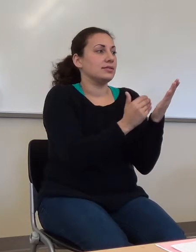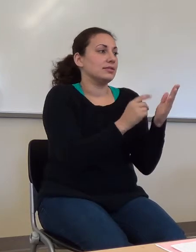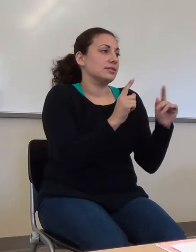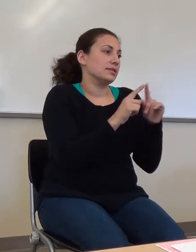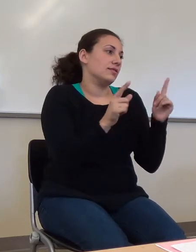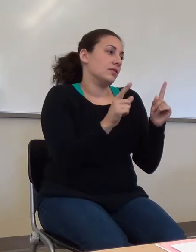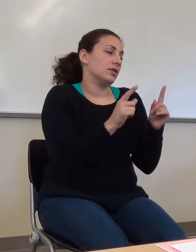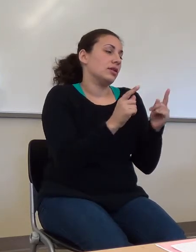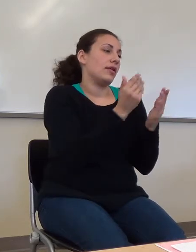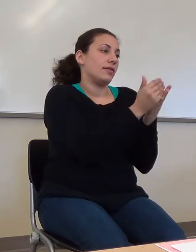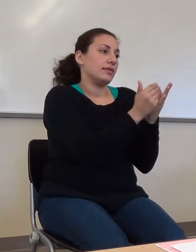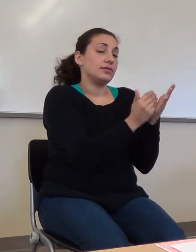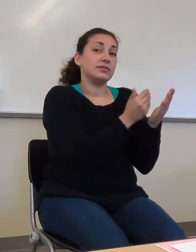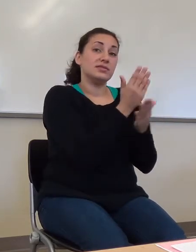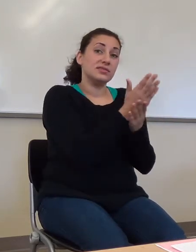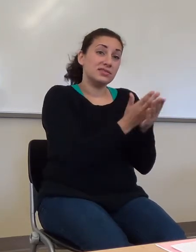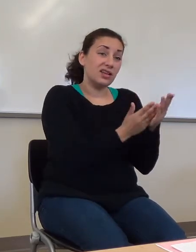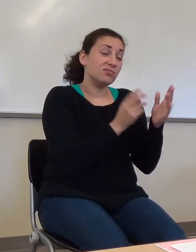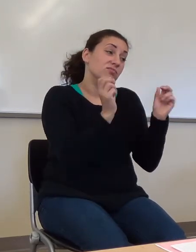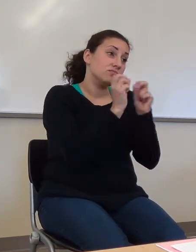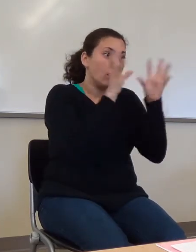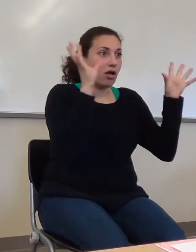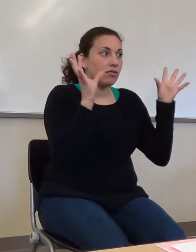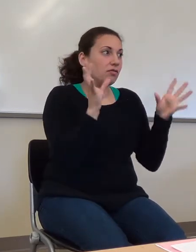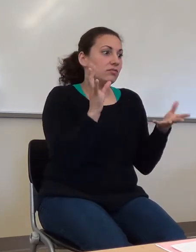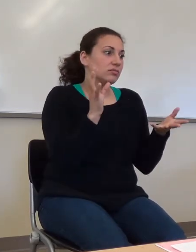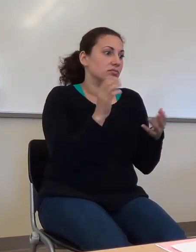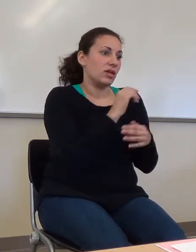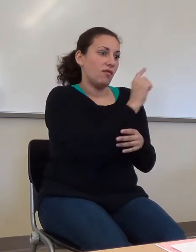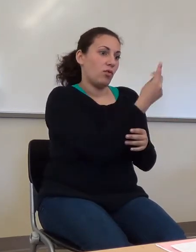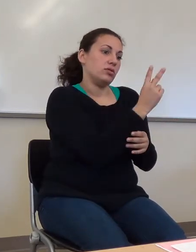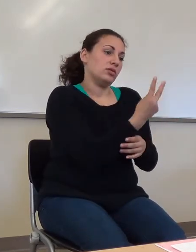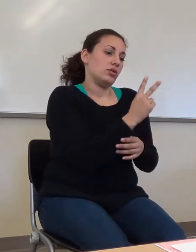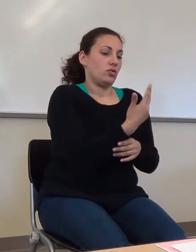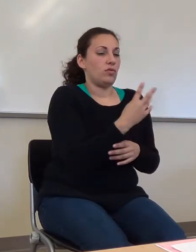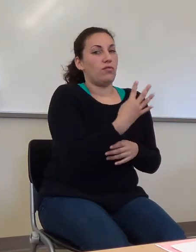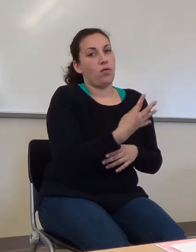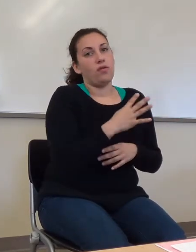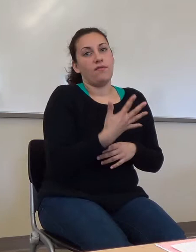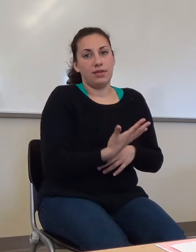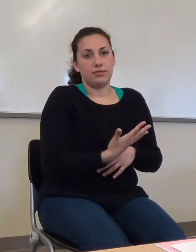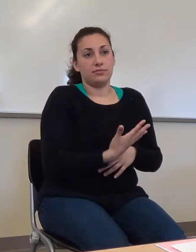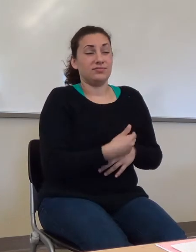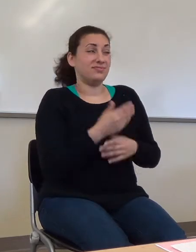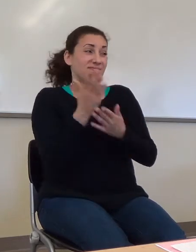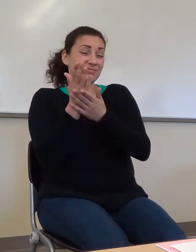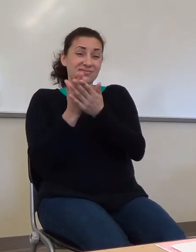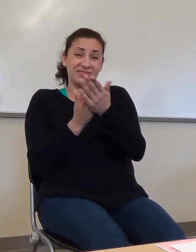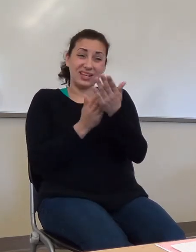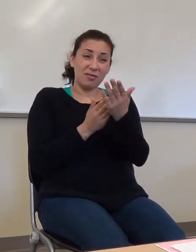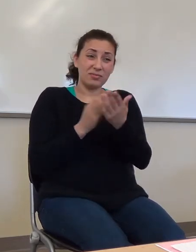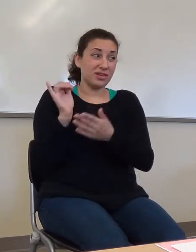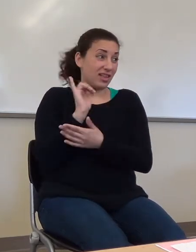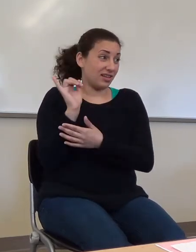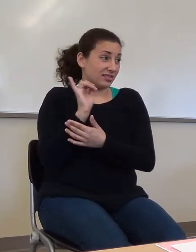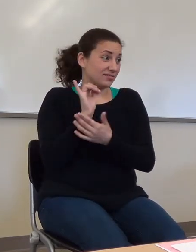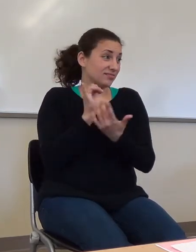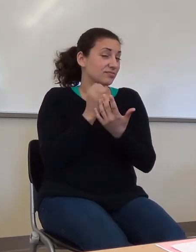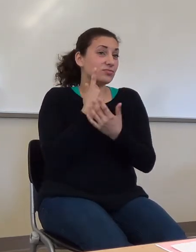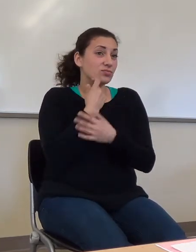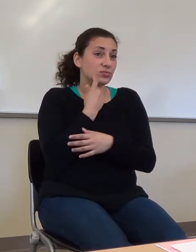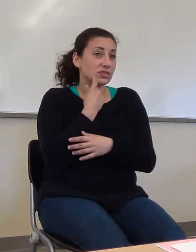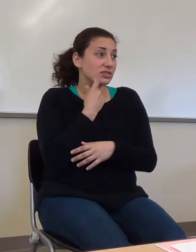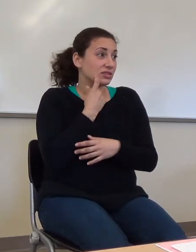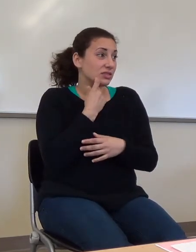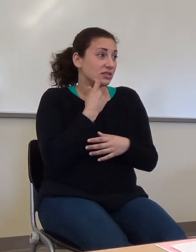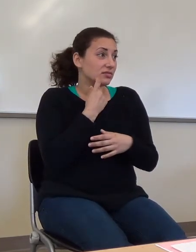lists. Some are really obvious, they say first, second, third, fourth, fifth. Some of them, like the one that we